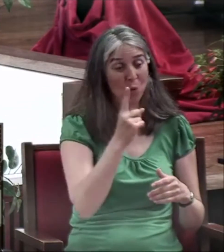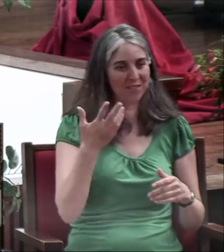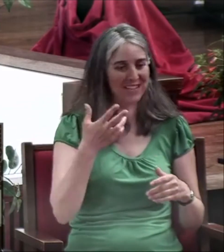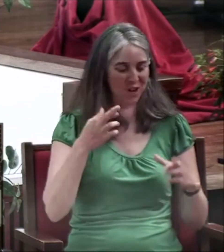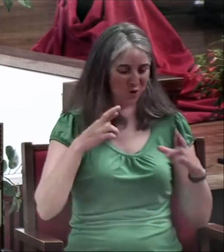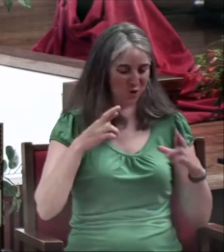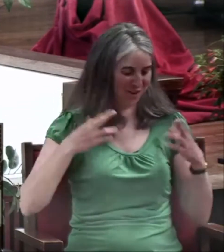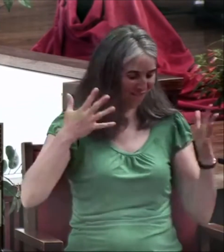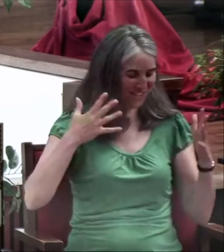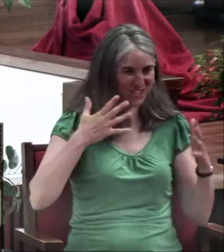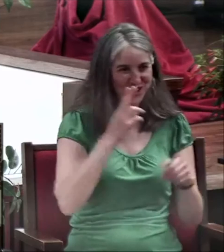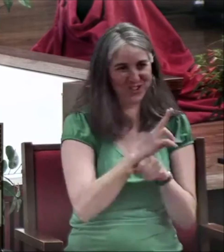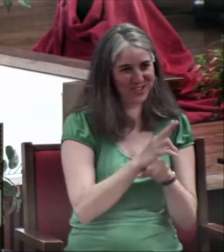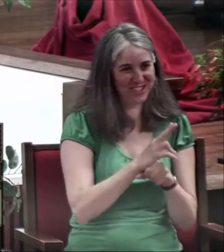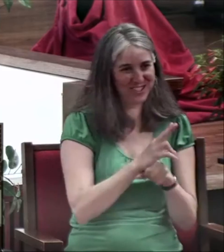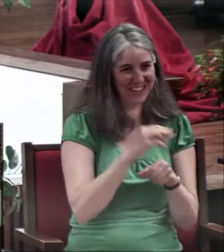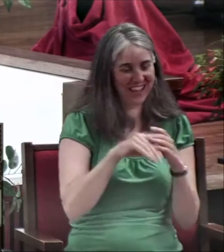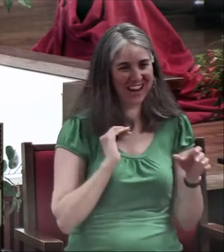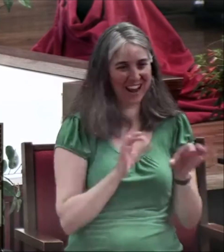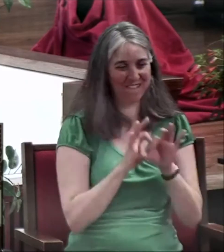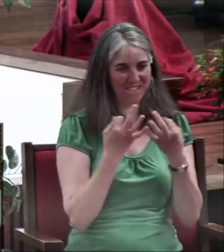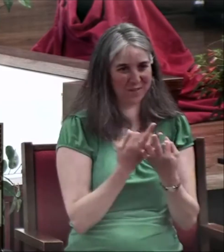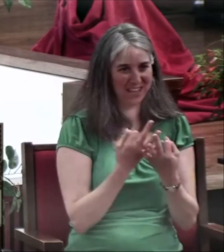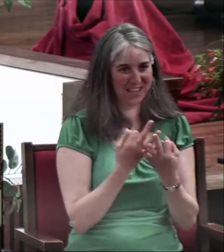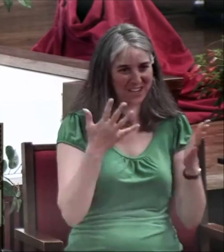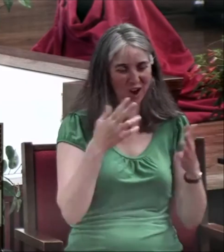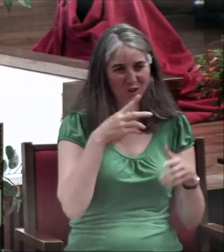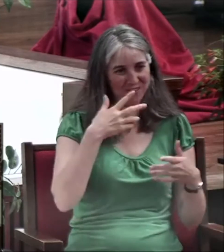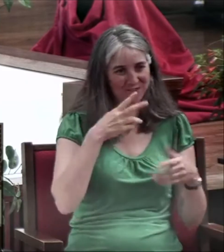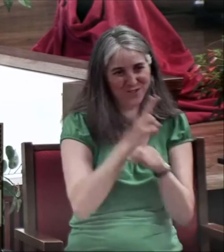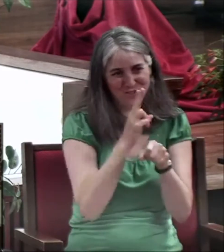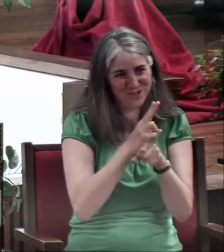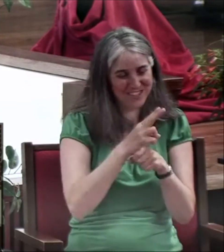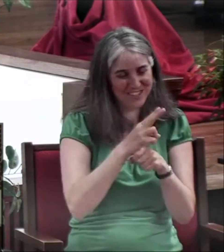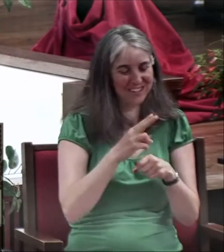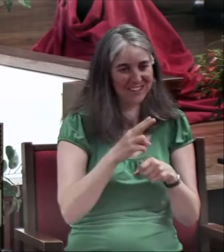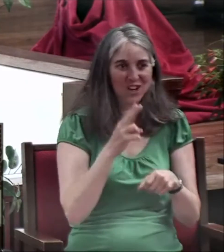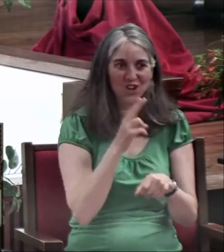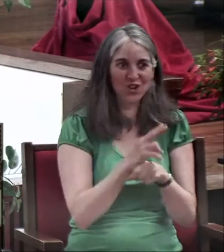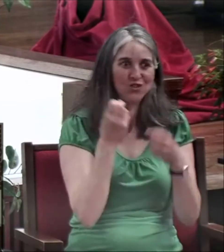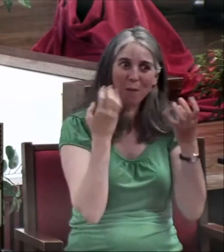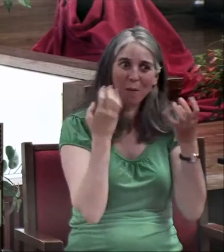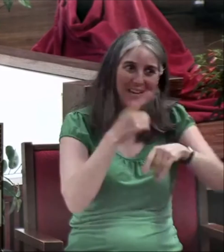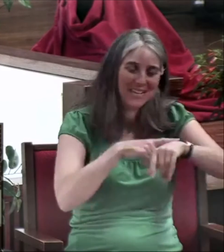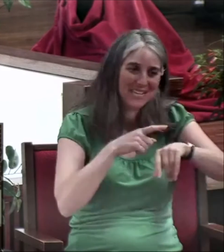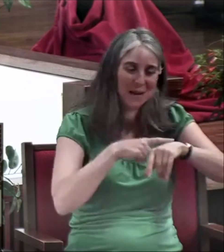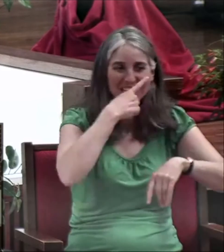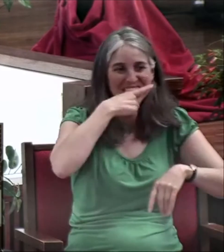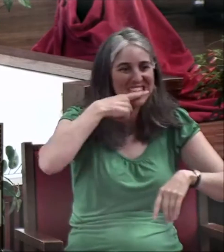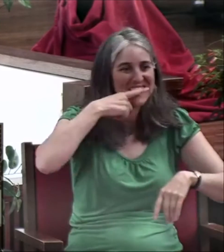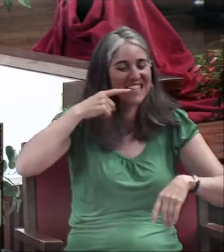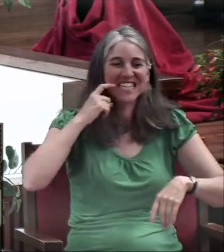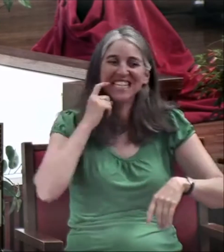retired toothbrushes in our family, and it has been used on many an occasion to make sure that